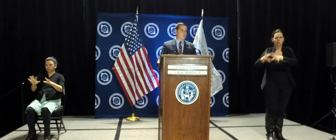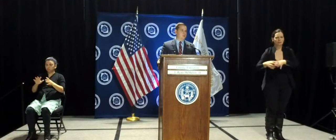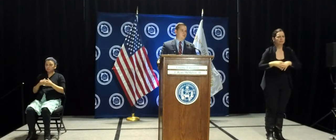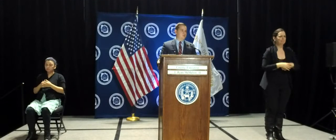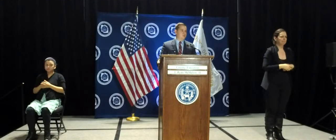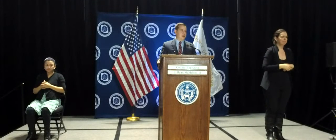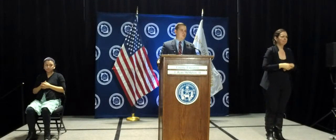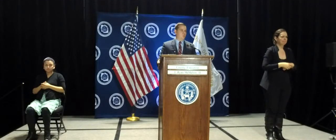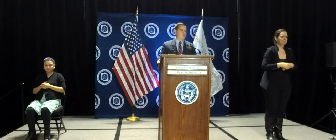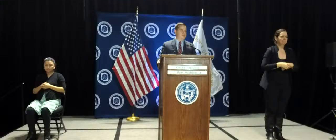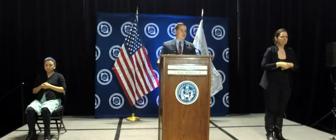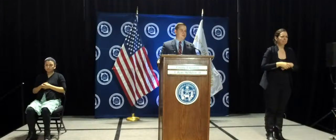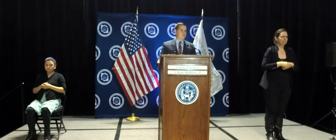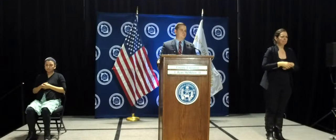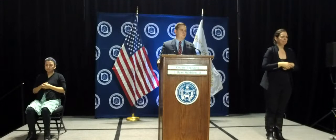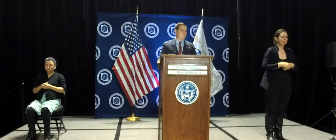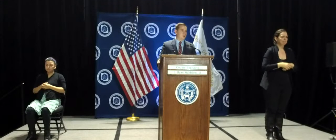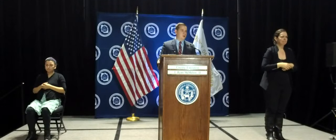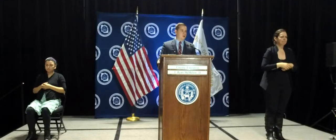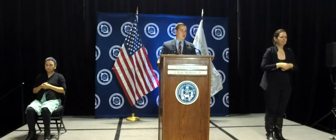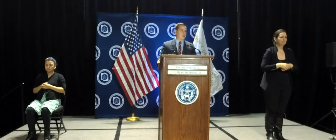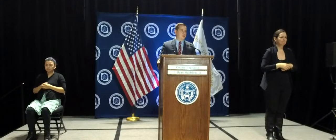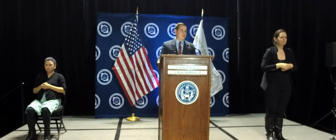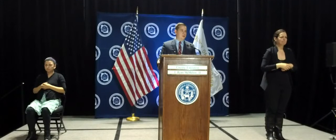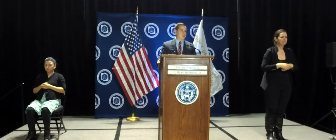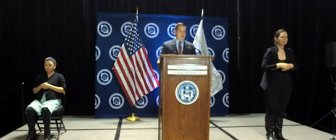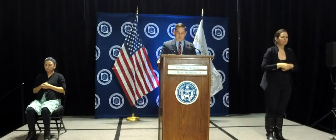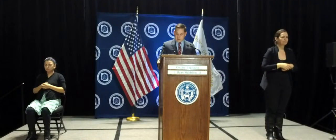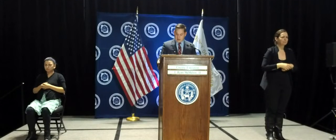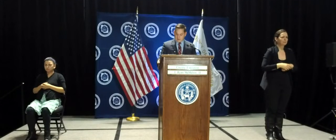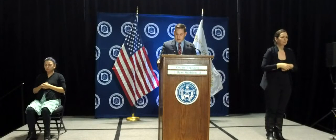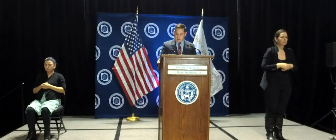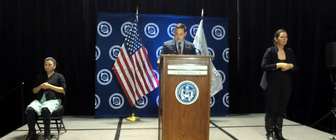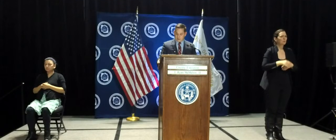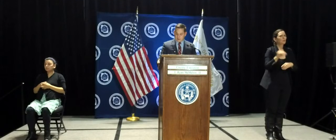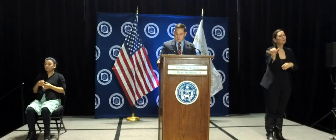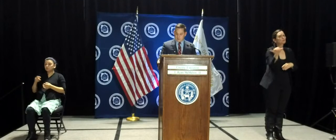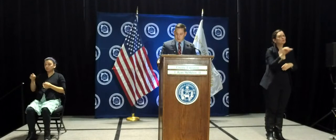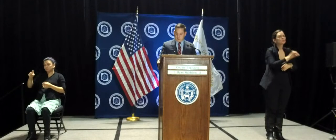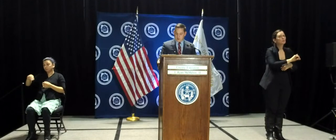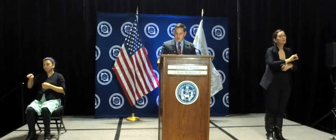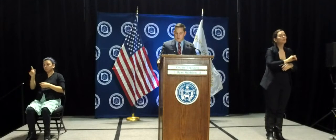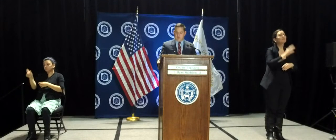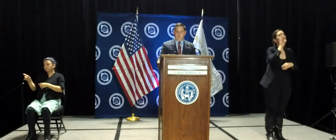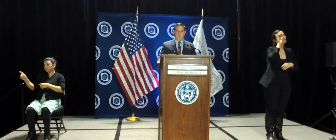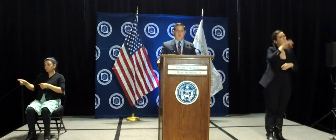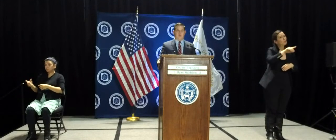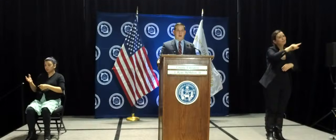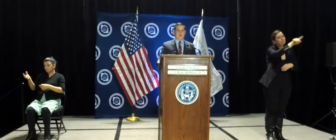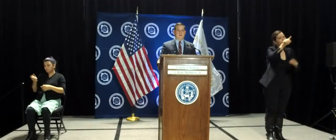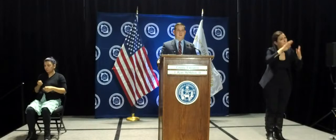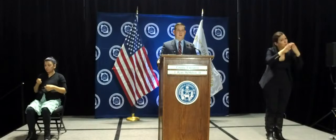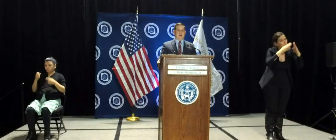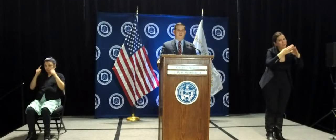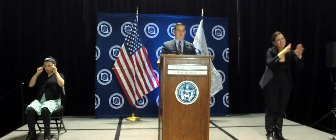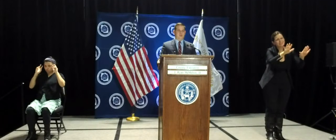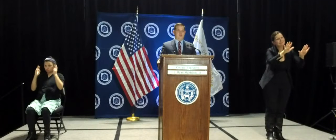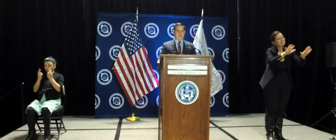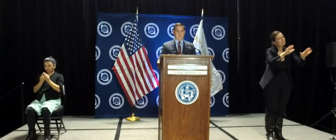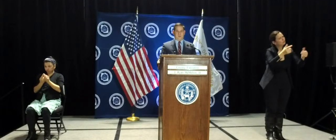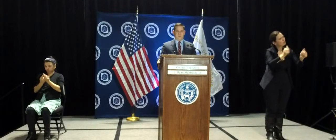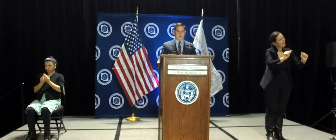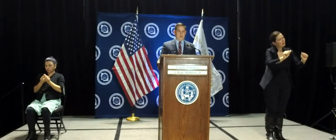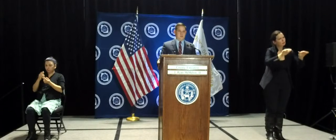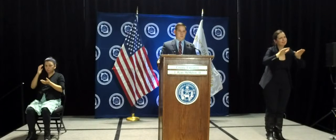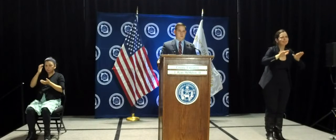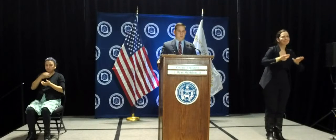they believe the shot will be safe. And that is something. You're then looking at kind of a